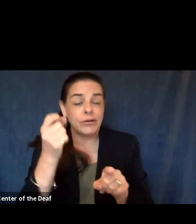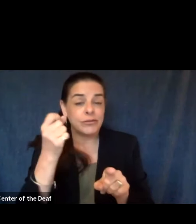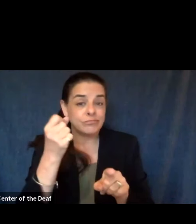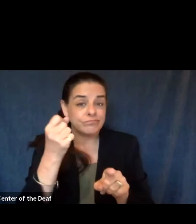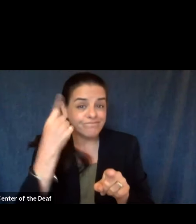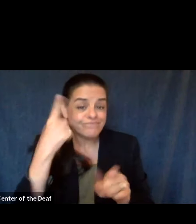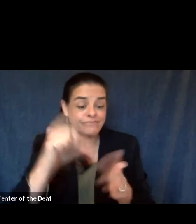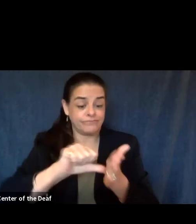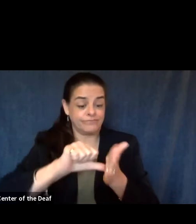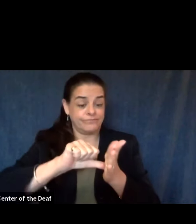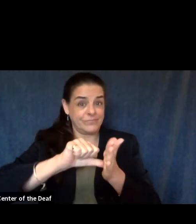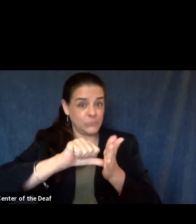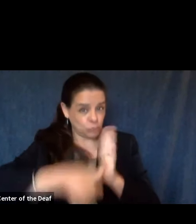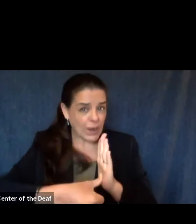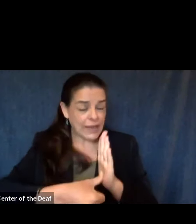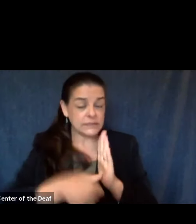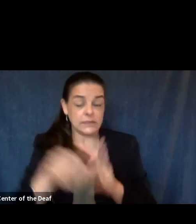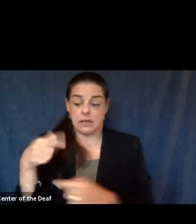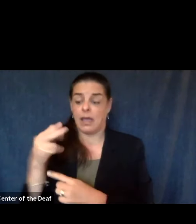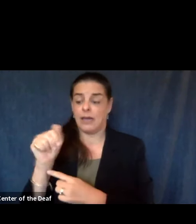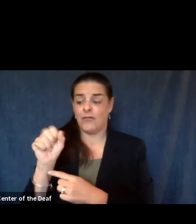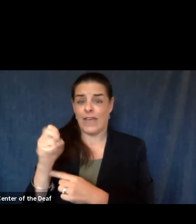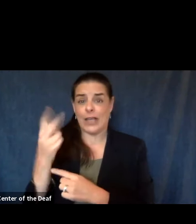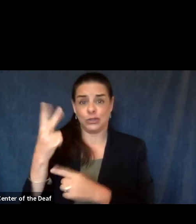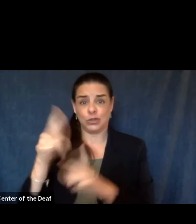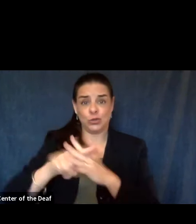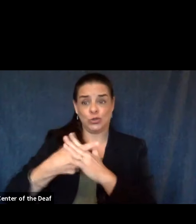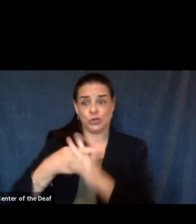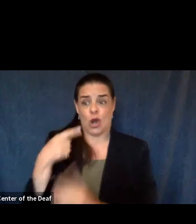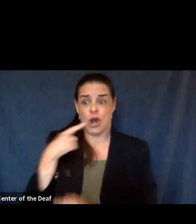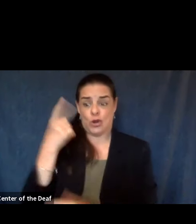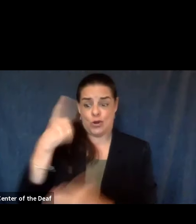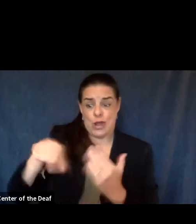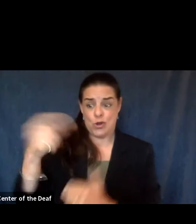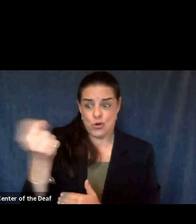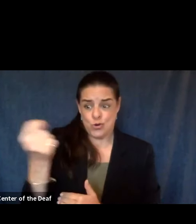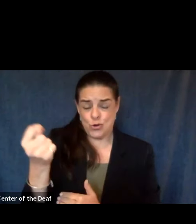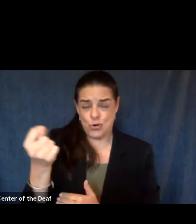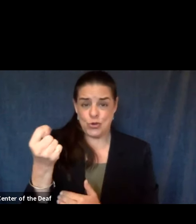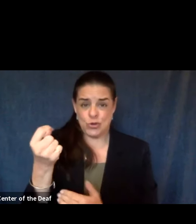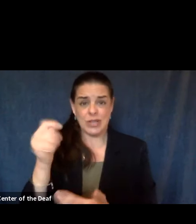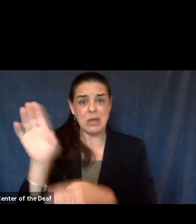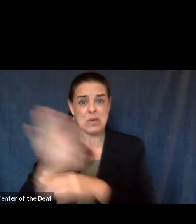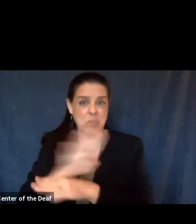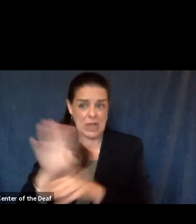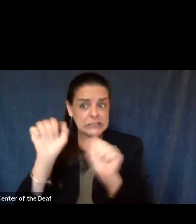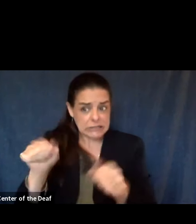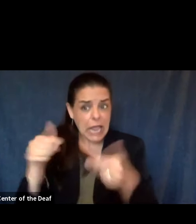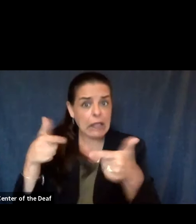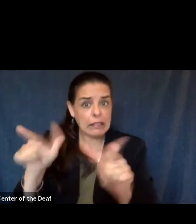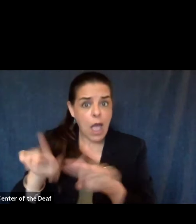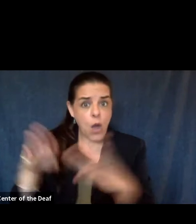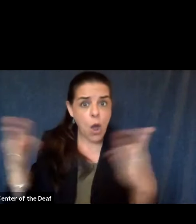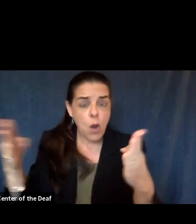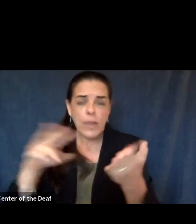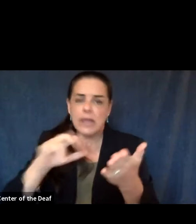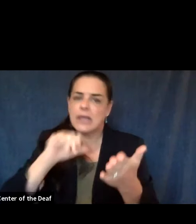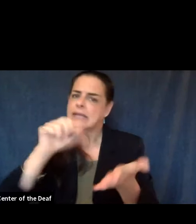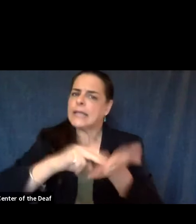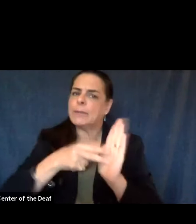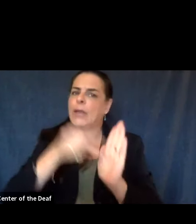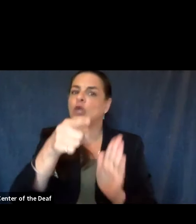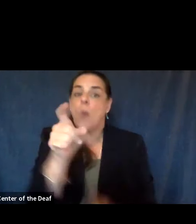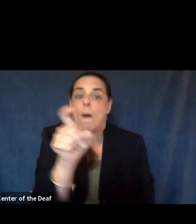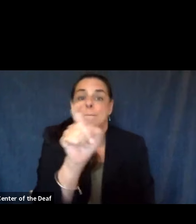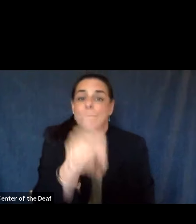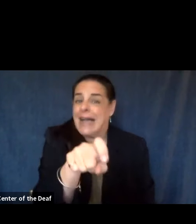is set to begin Tuesday and your business may be permitted to open, that doesn't mean you have to open your business. It just means you can if